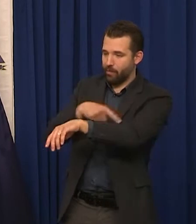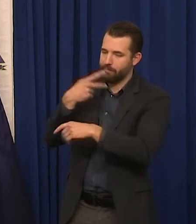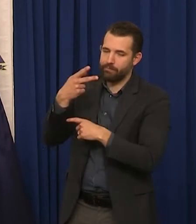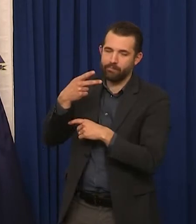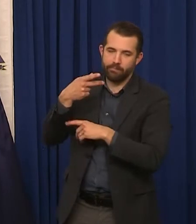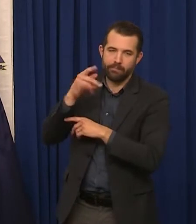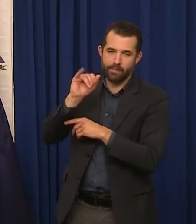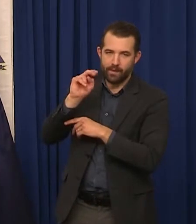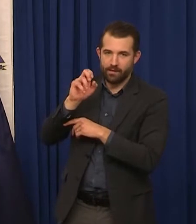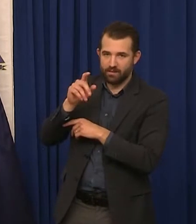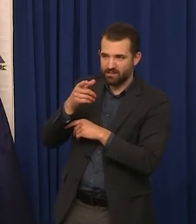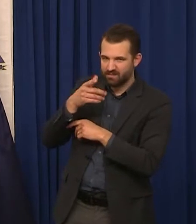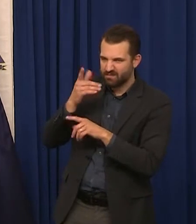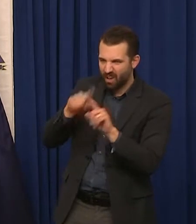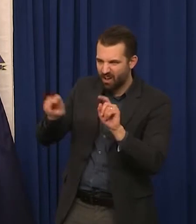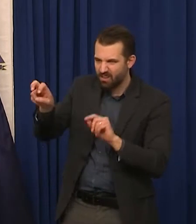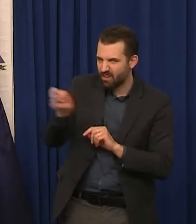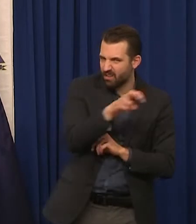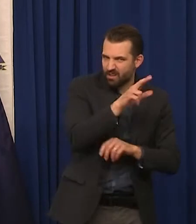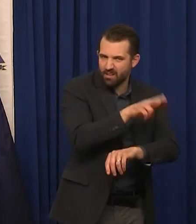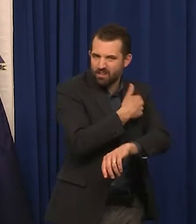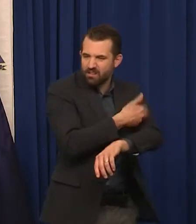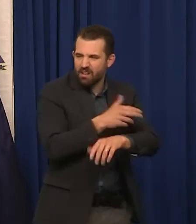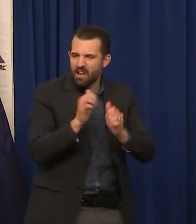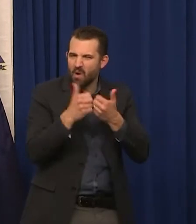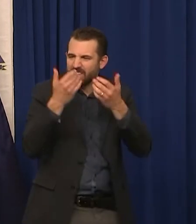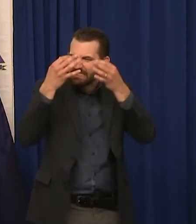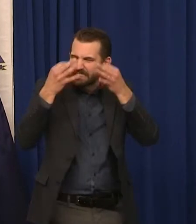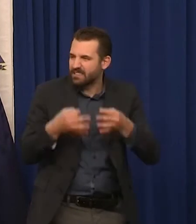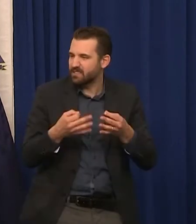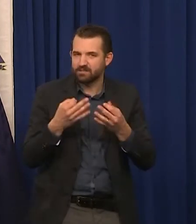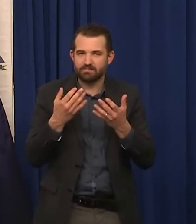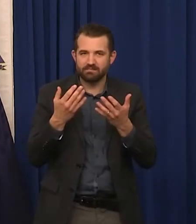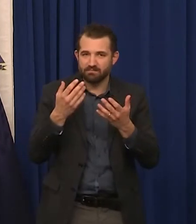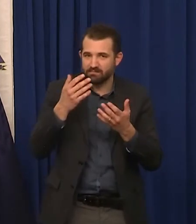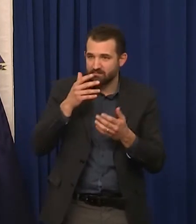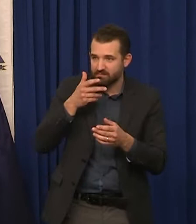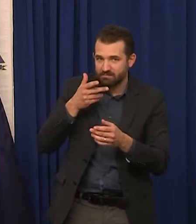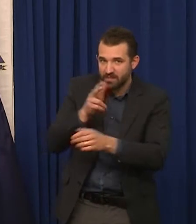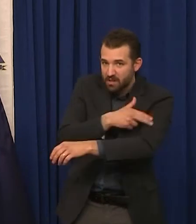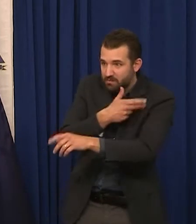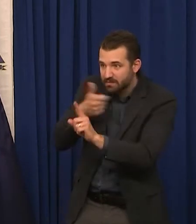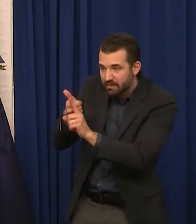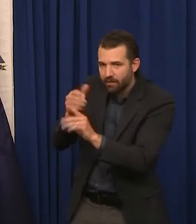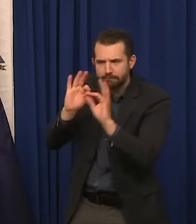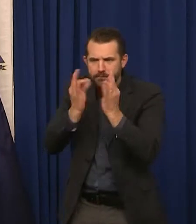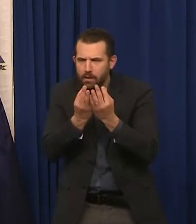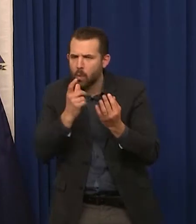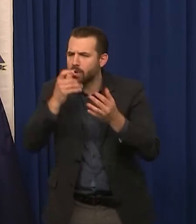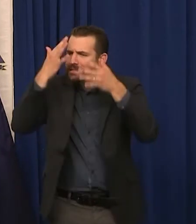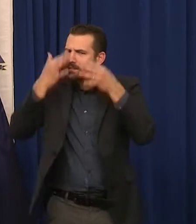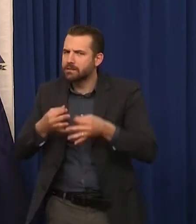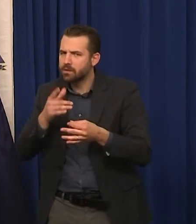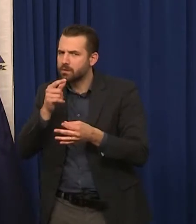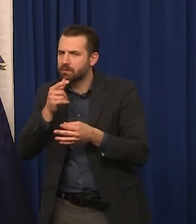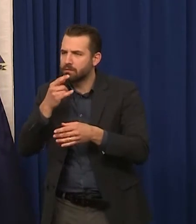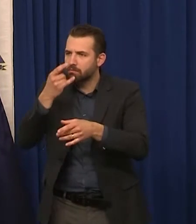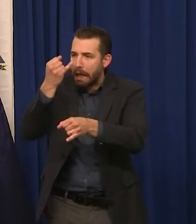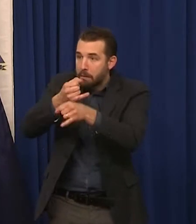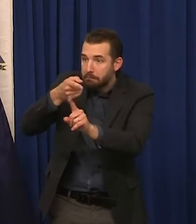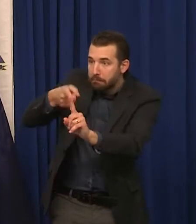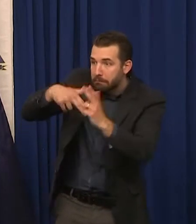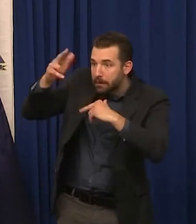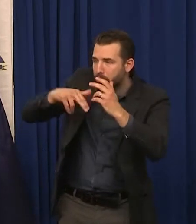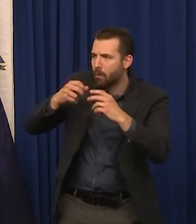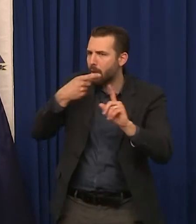at a congregate care facility goes to a hospital or whether they stay in place? Sure. Robert and I had a little bit of exchange on that, but I wonder if you could elaborate on it.